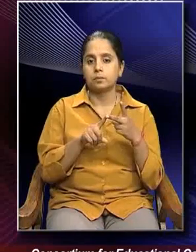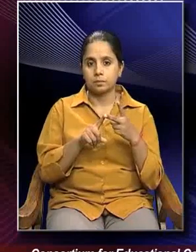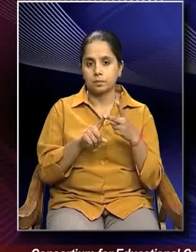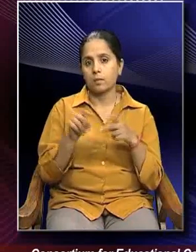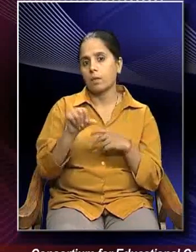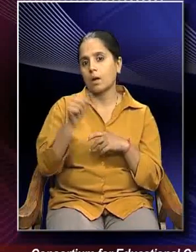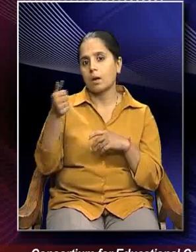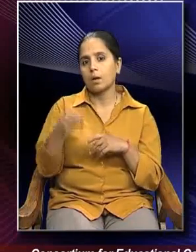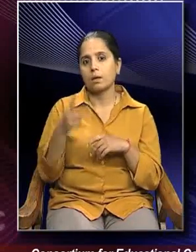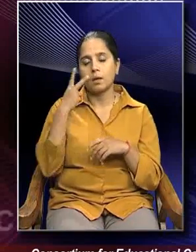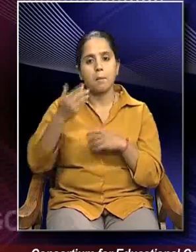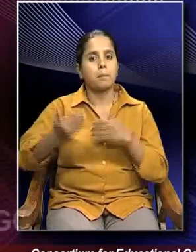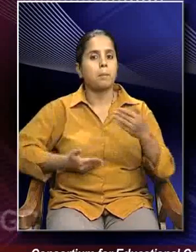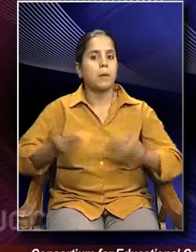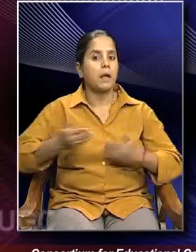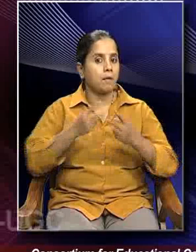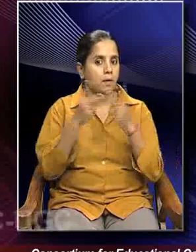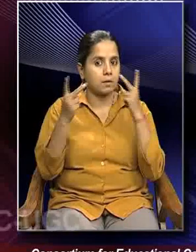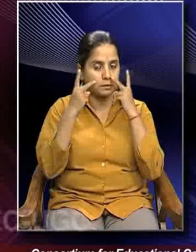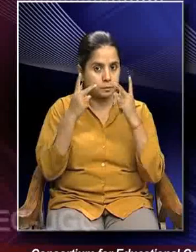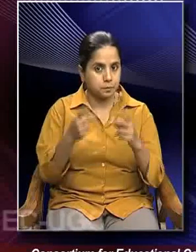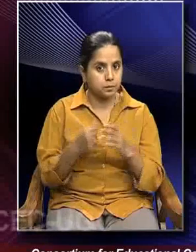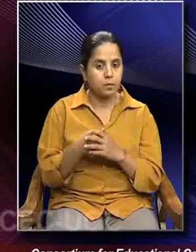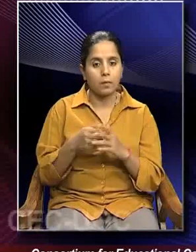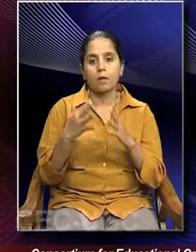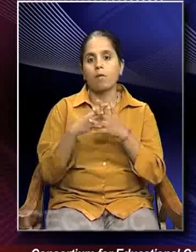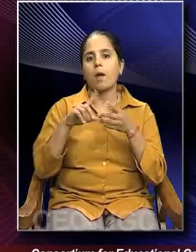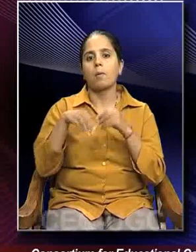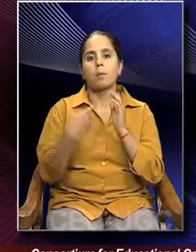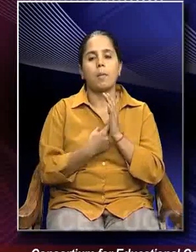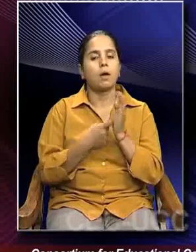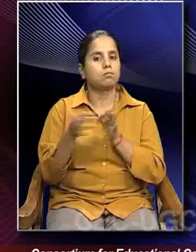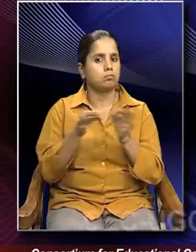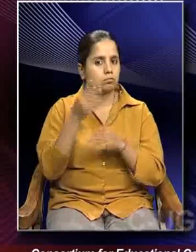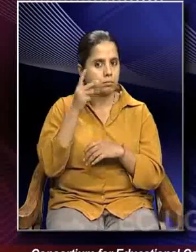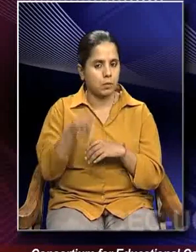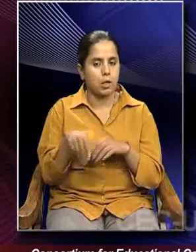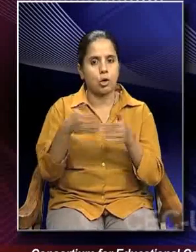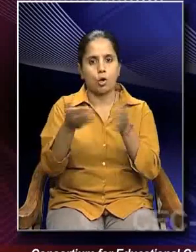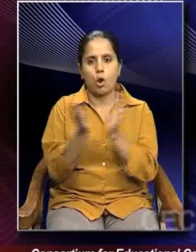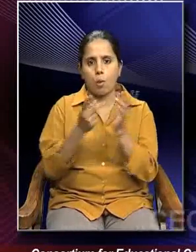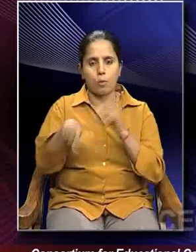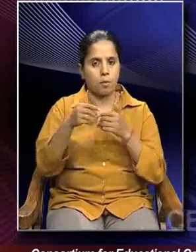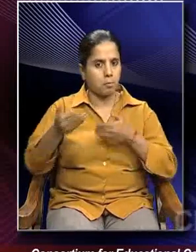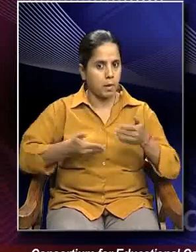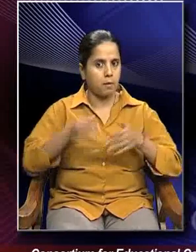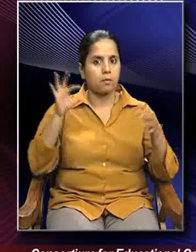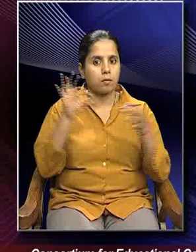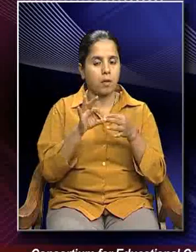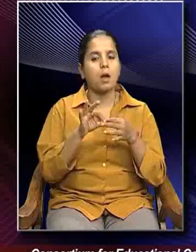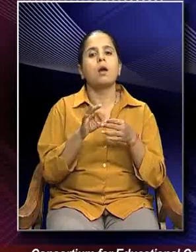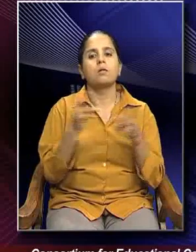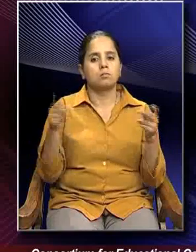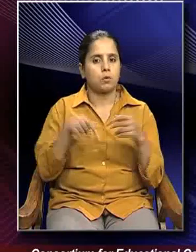another form of behavior that Weber is talking along with communal behavior is associative